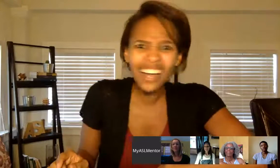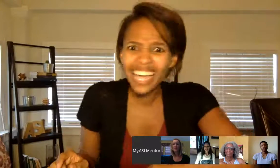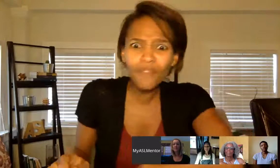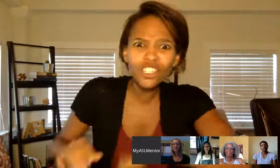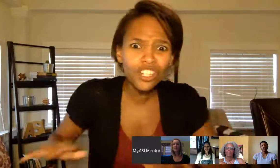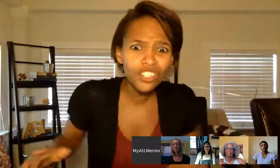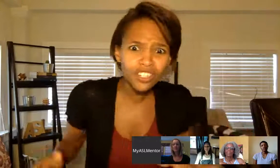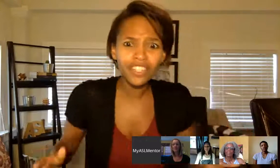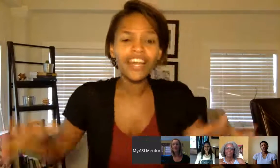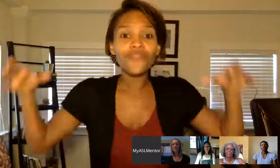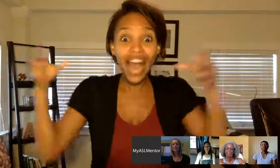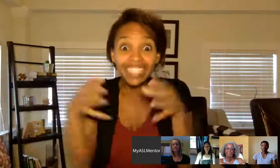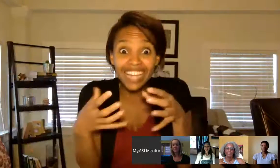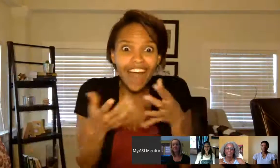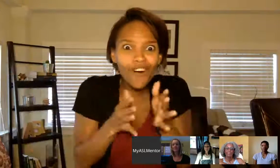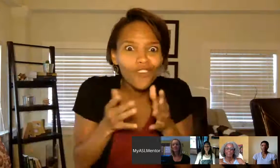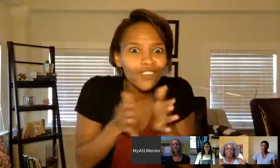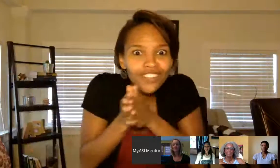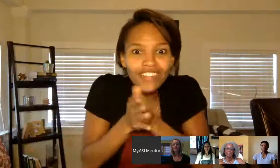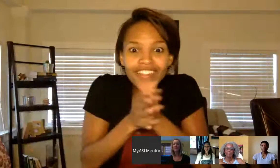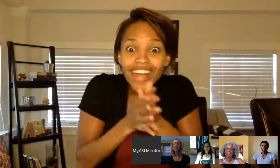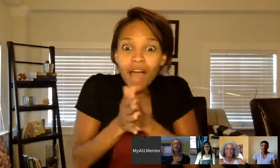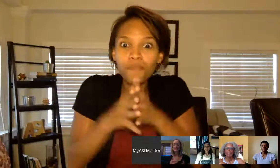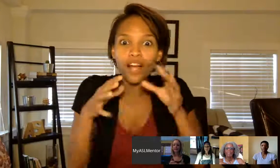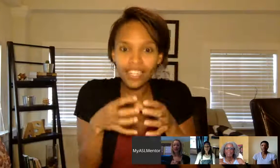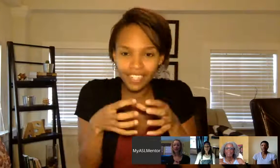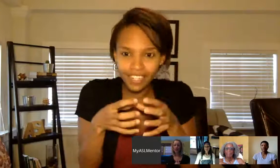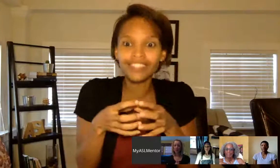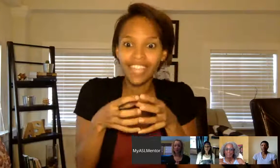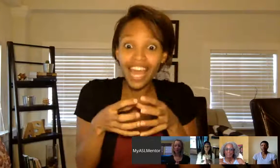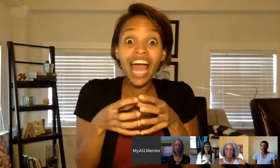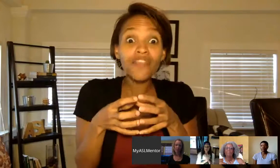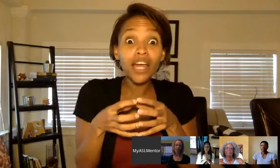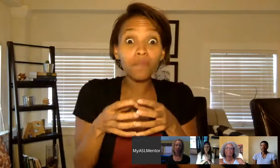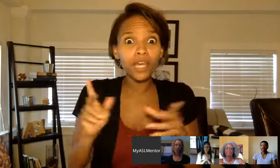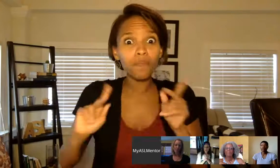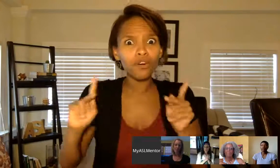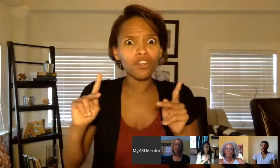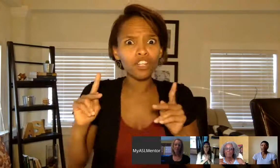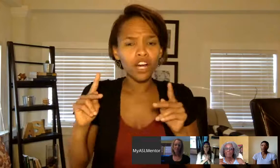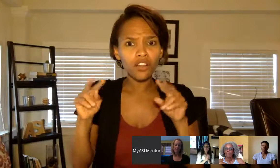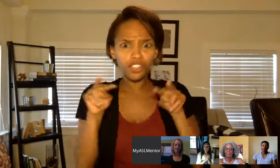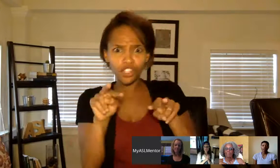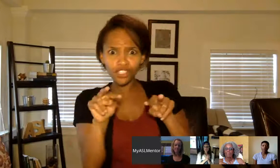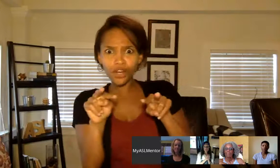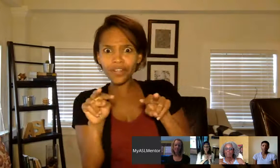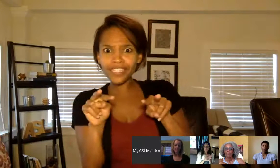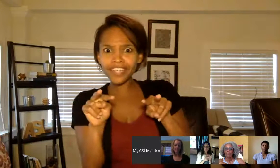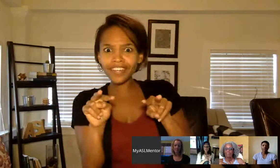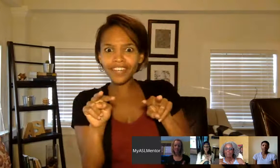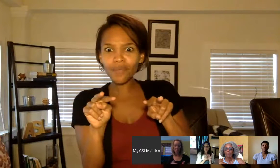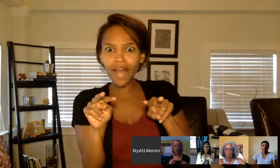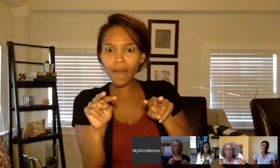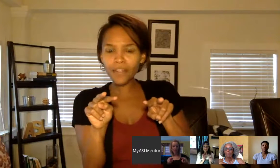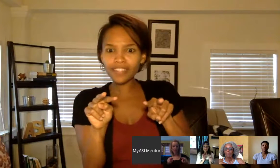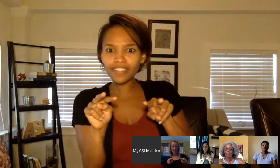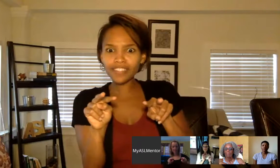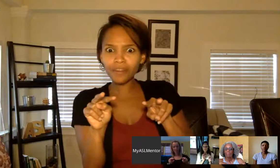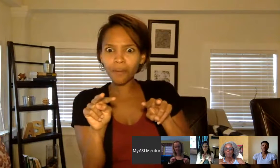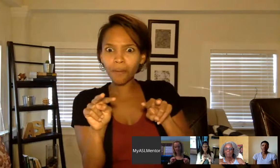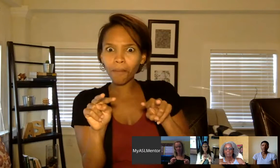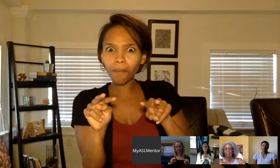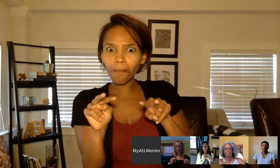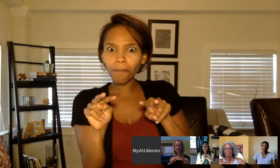we? Yeah, we should. That's that process. And then people notice it, and what